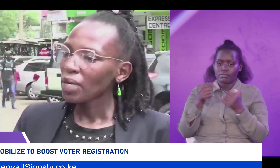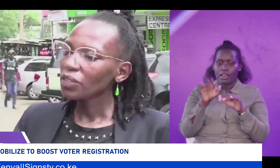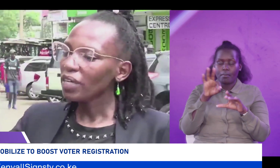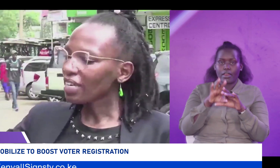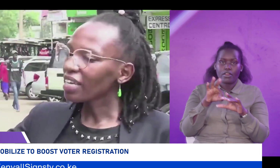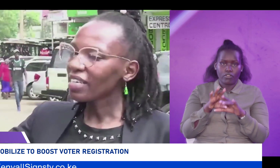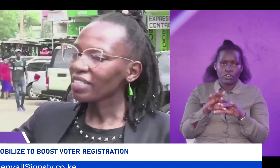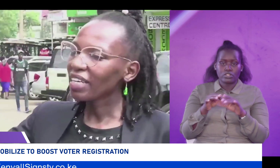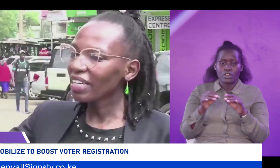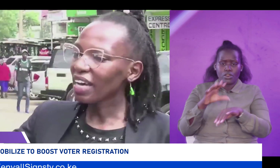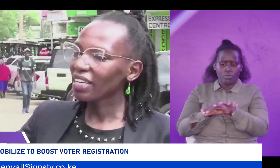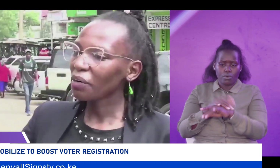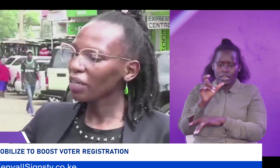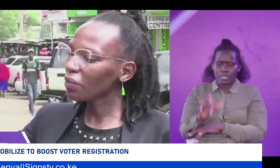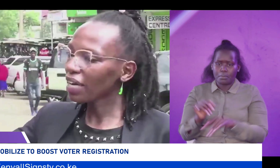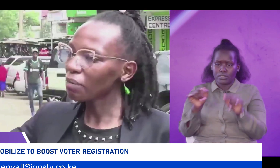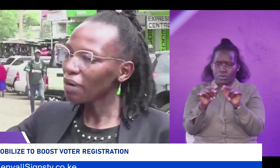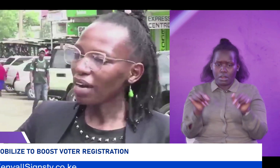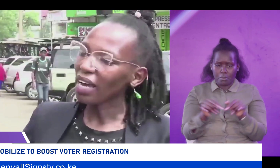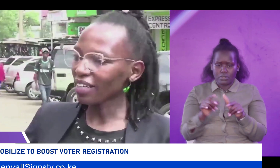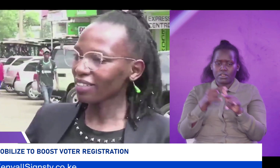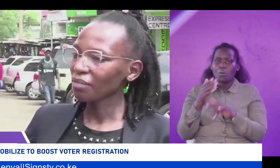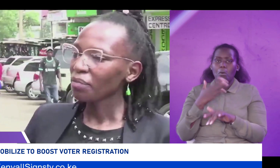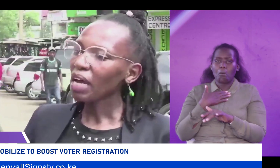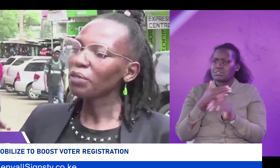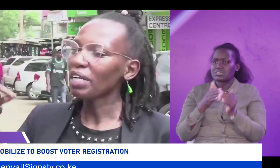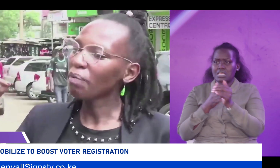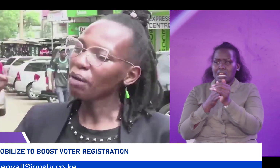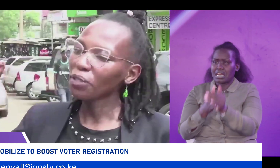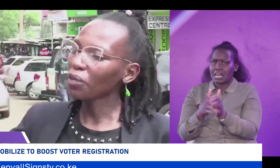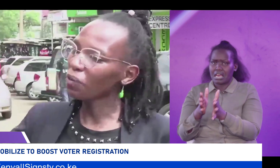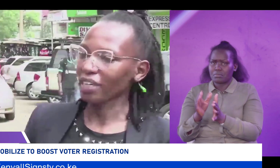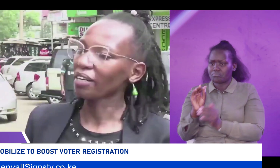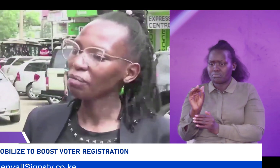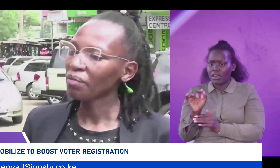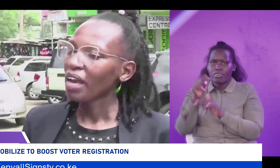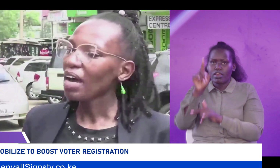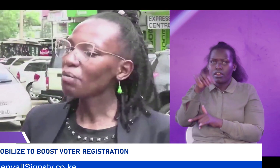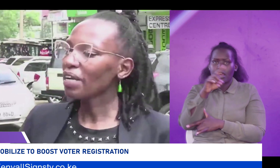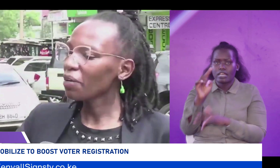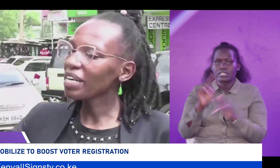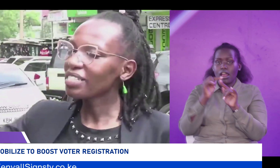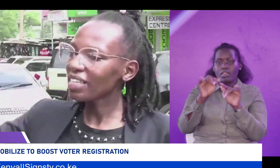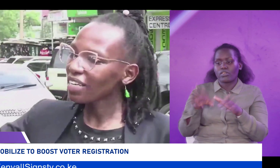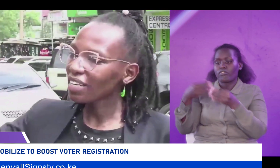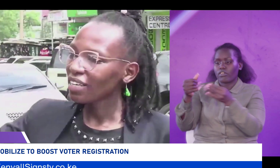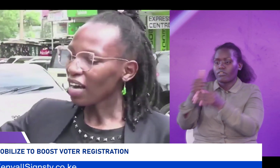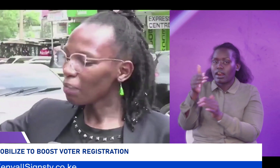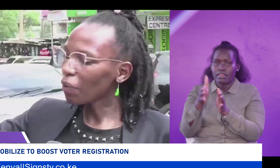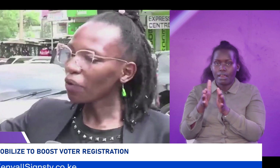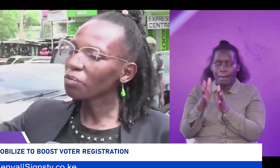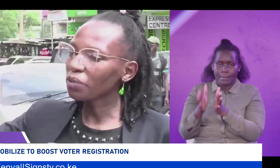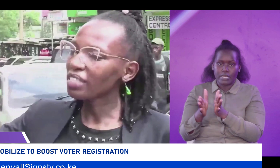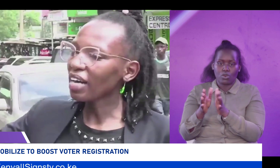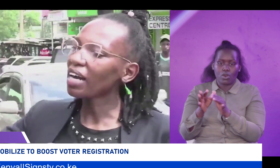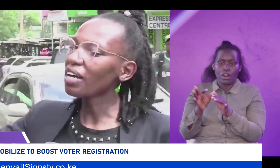juu hataki a certain leader ingie, unaenda unaweka X. Hapo ushapea mtu hiyo kura. Ama unaenda unatik hapo kwa huyo mtu unataka, au